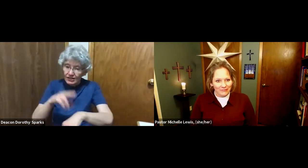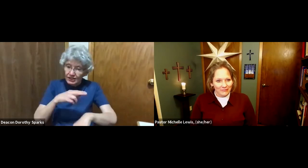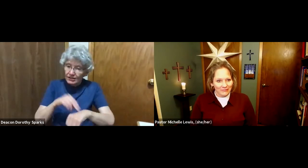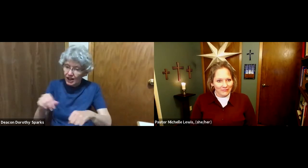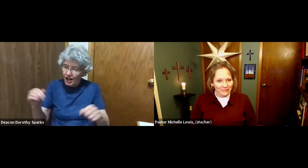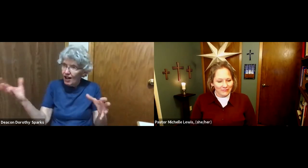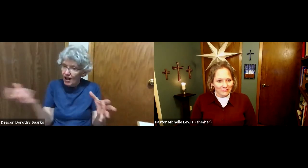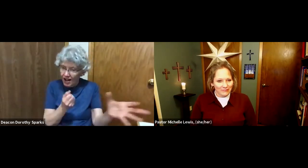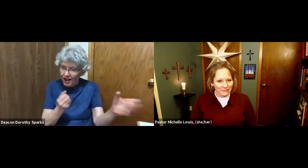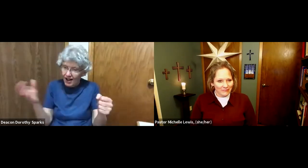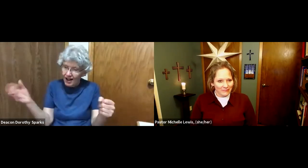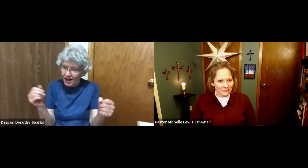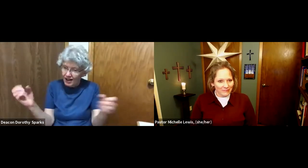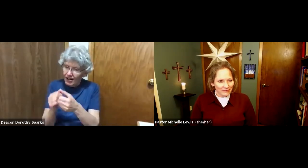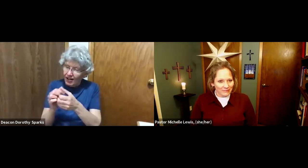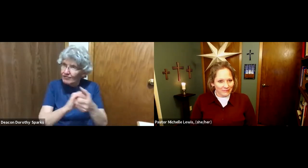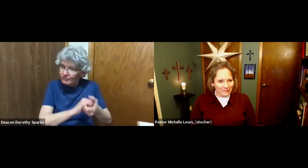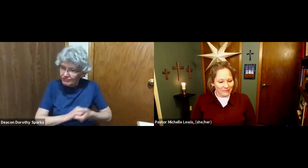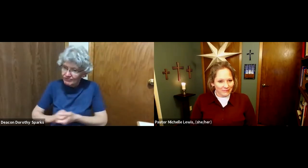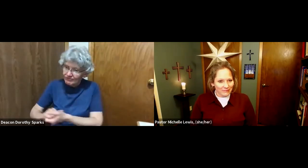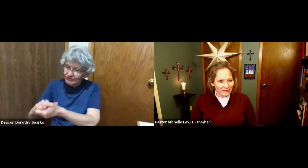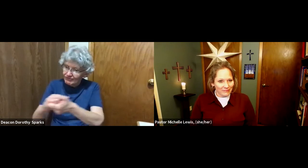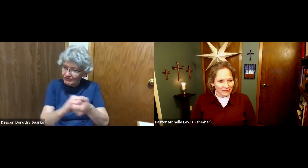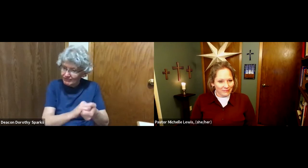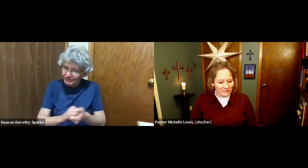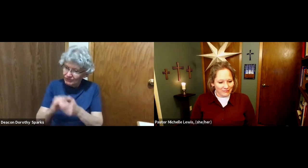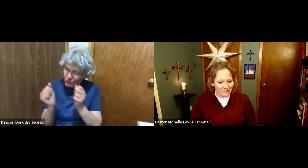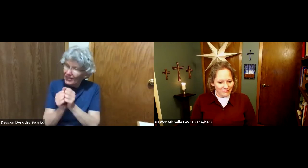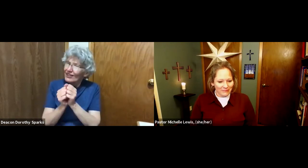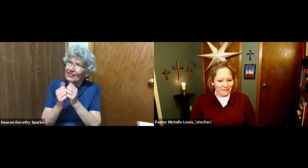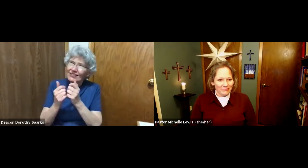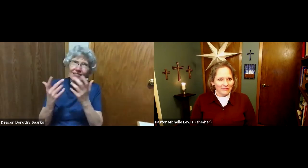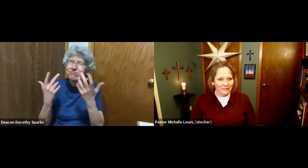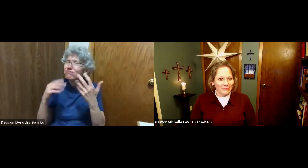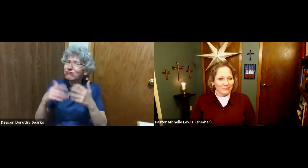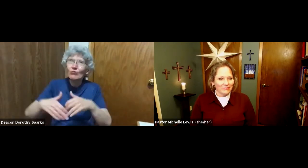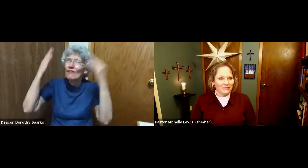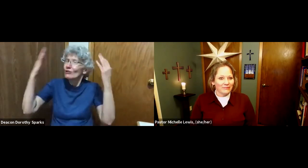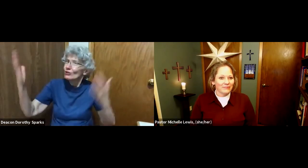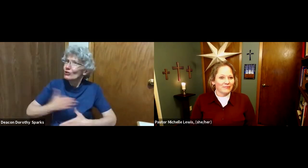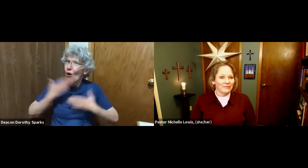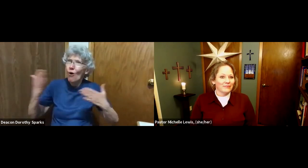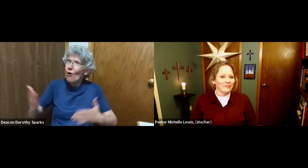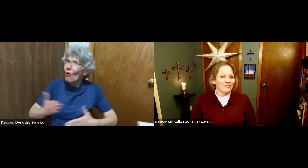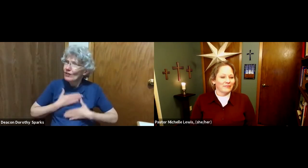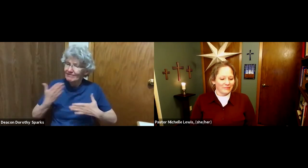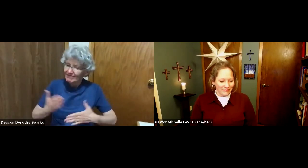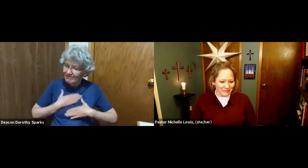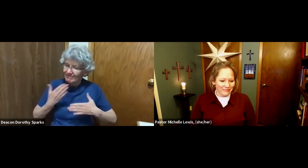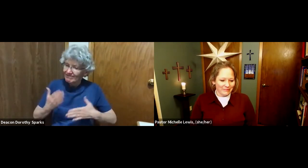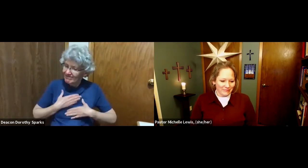Then all the nations will be drawn to you and overwhelmed with